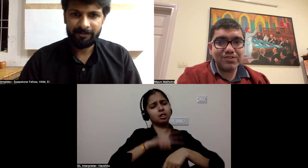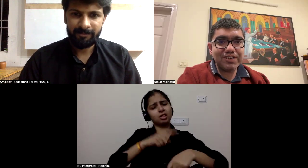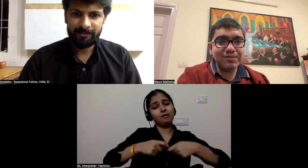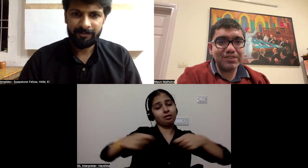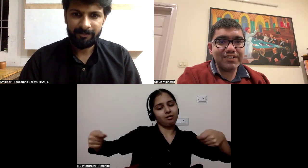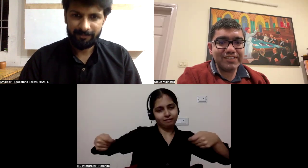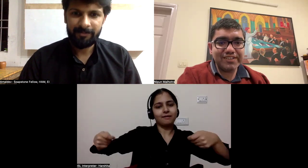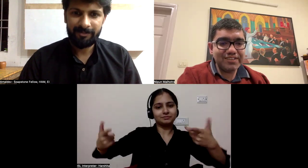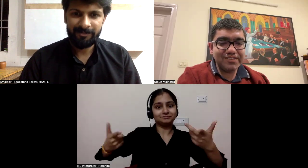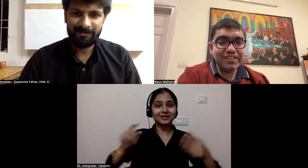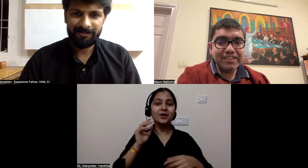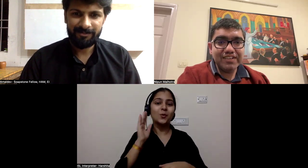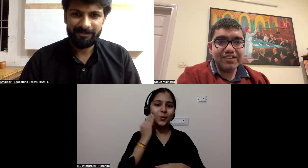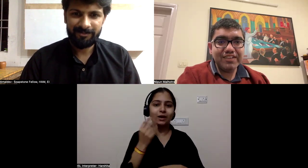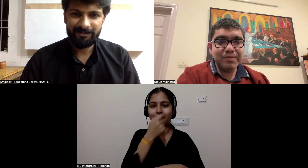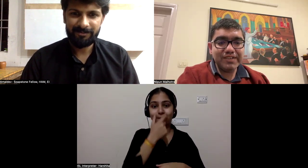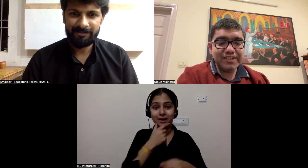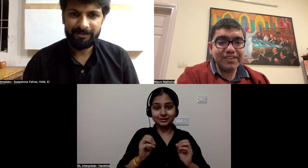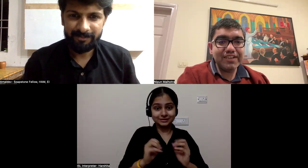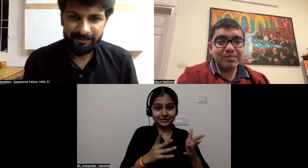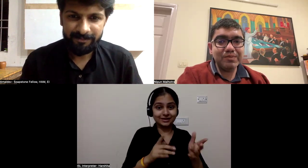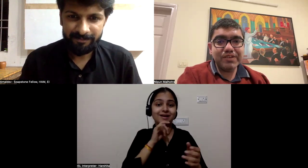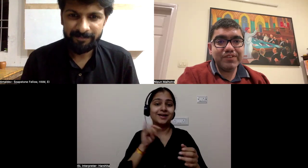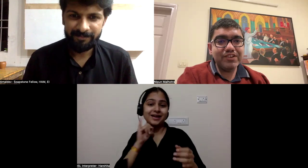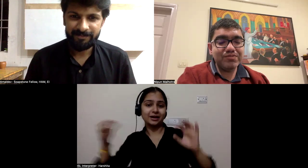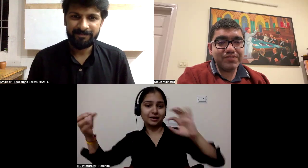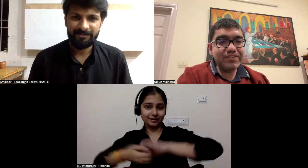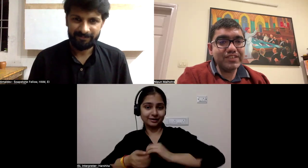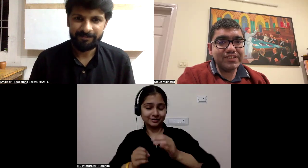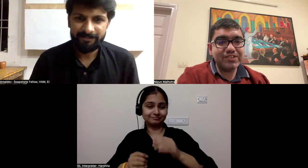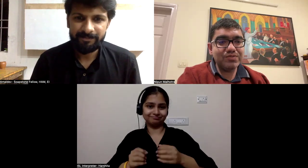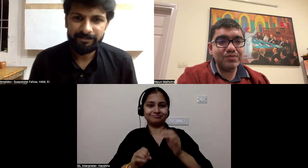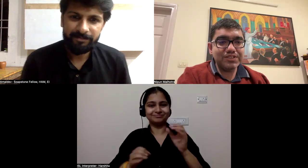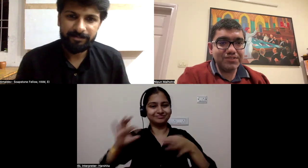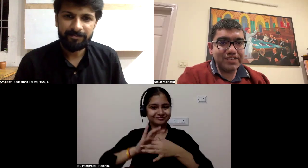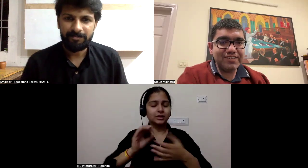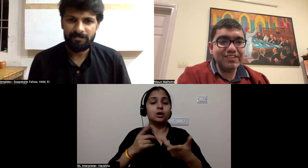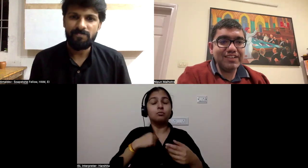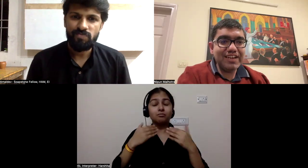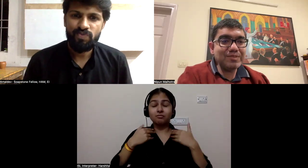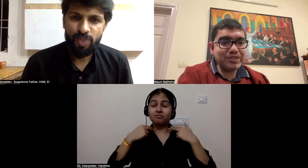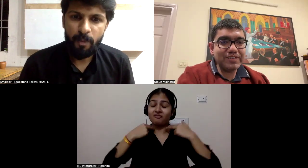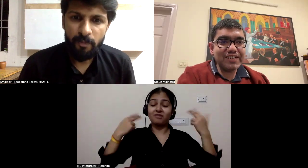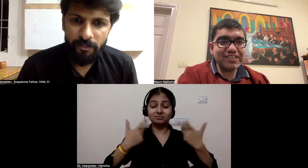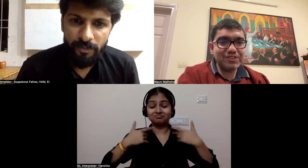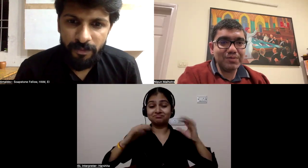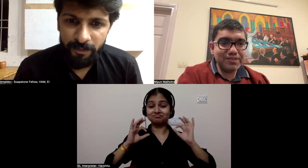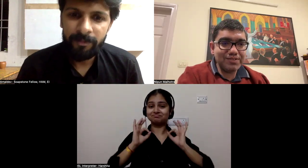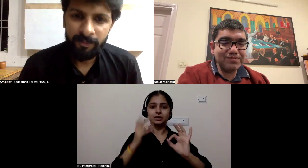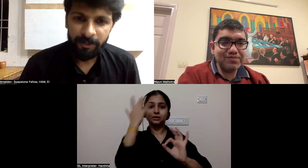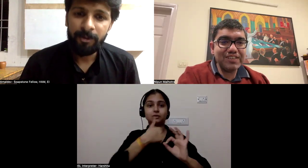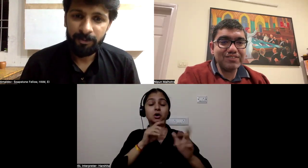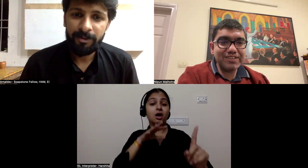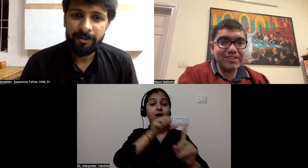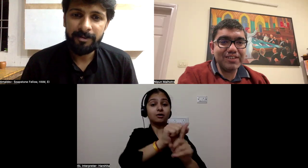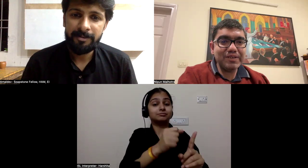ever since Dr. Alim started it under Enable India. And I've been a big fan of everything that all of you have achieved. And I had the pleasure of interacting with you,